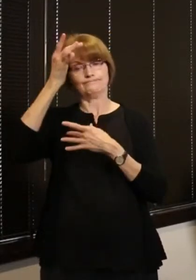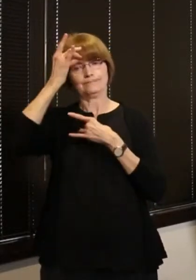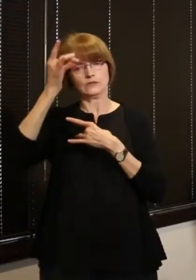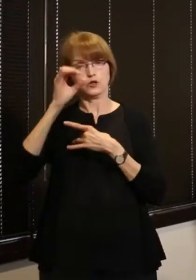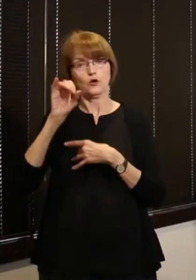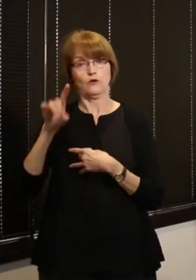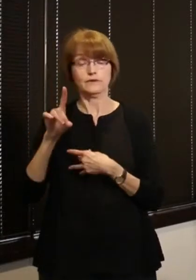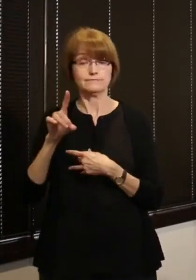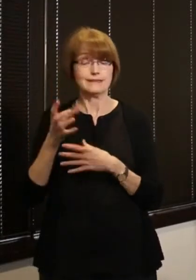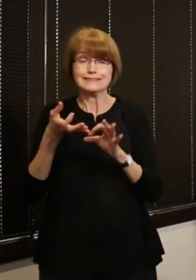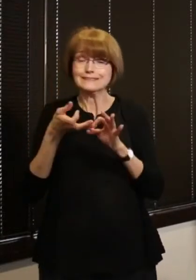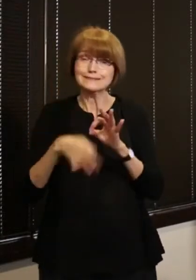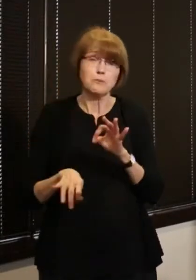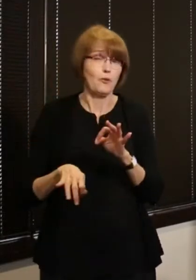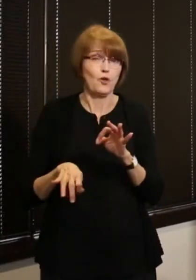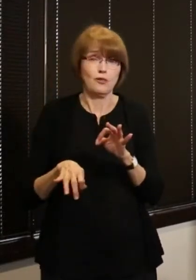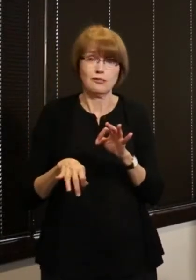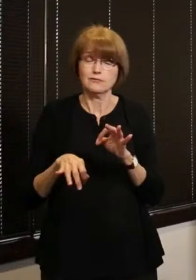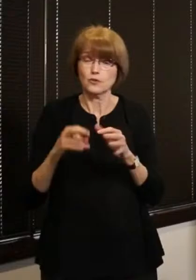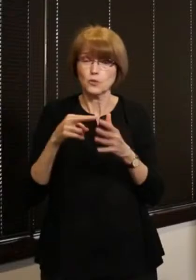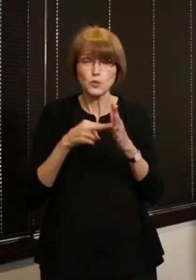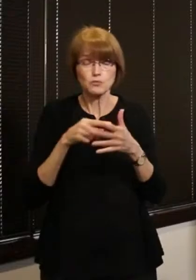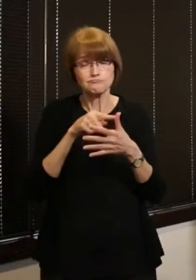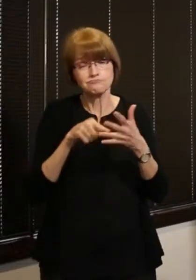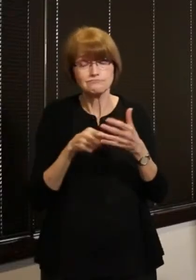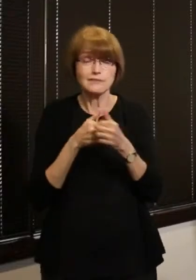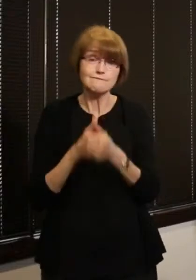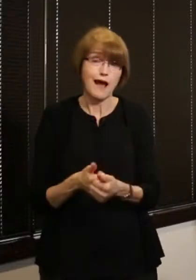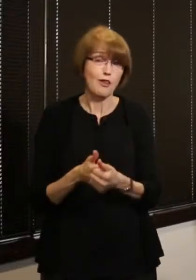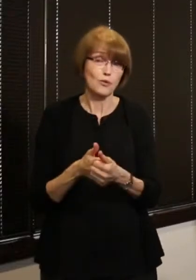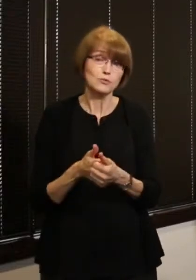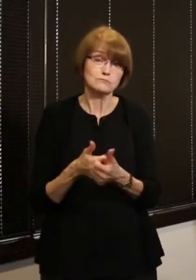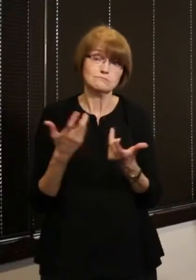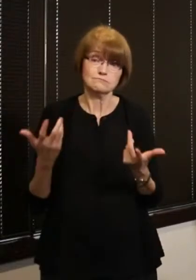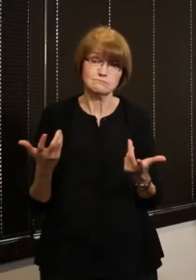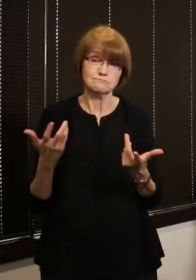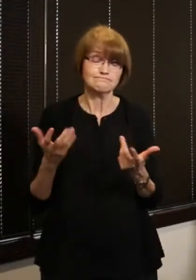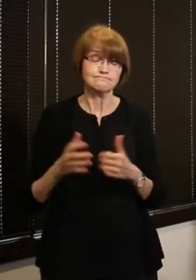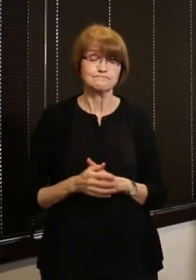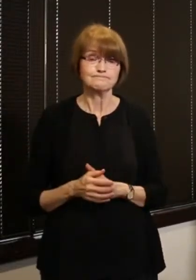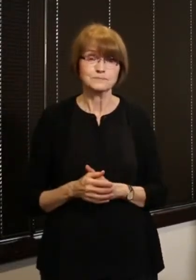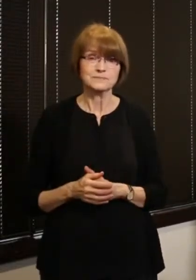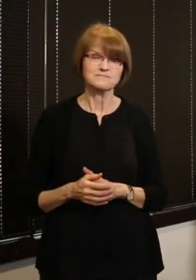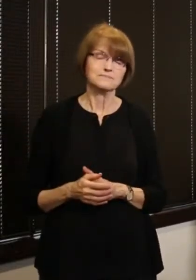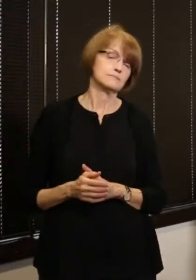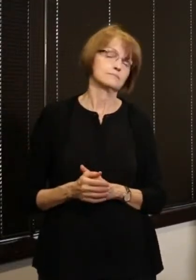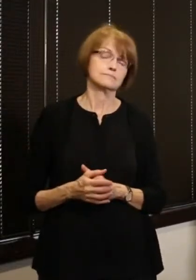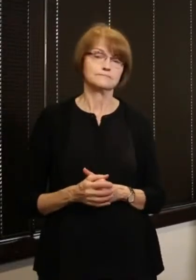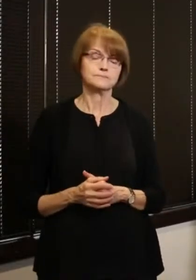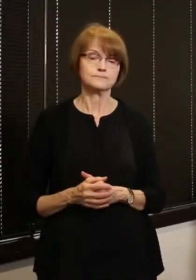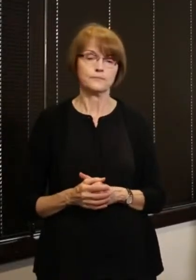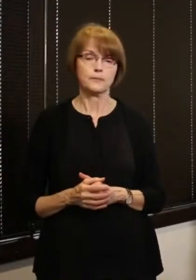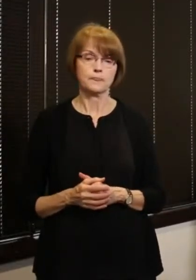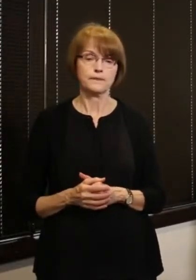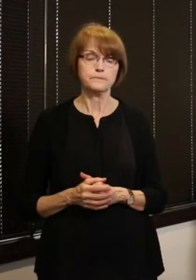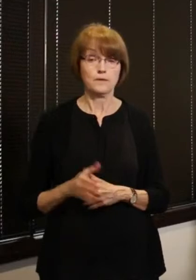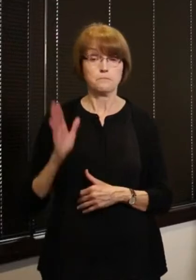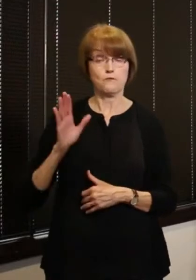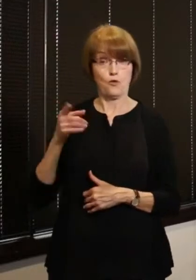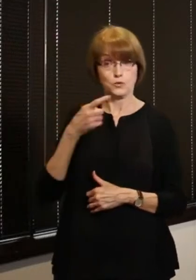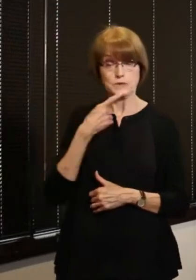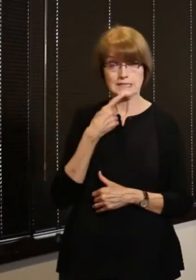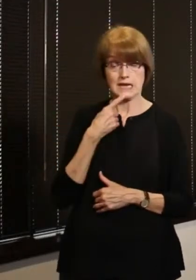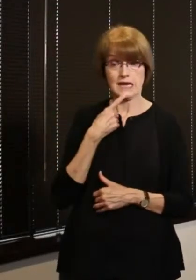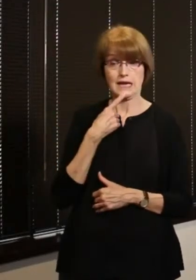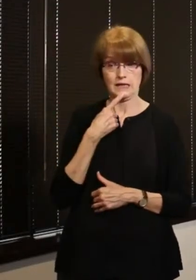really simple rules that we've been talking about here for some time. You have said it's going to